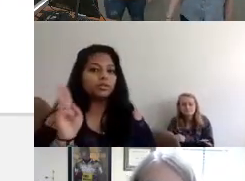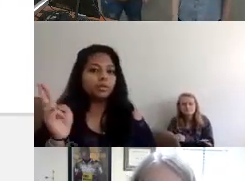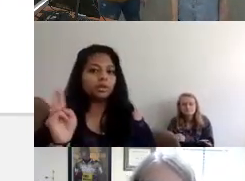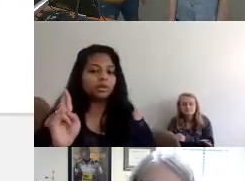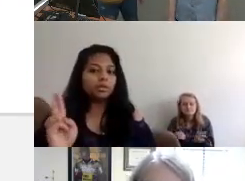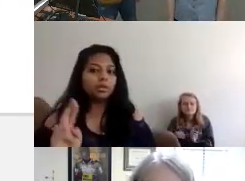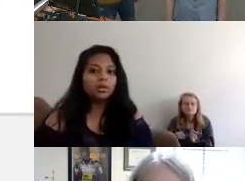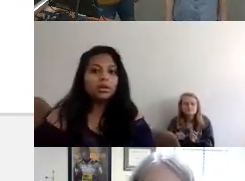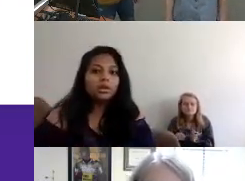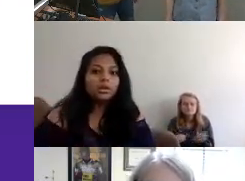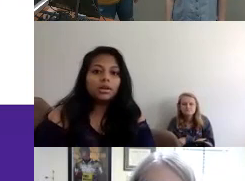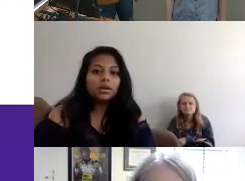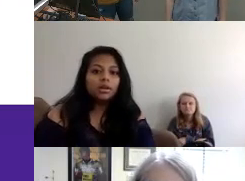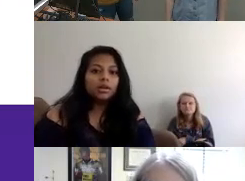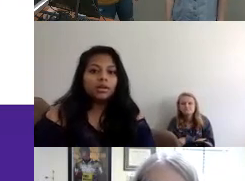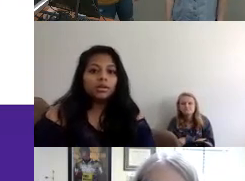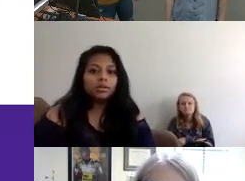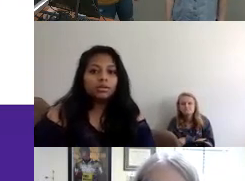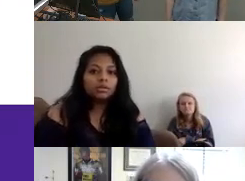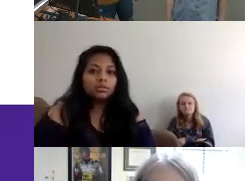Who won that one?